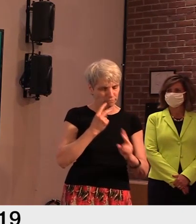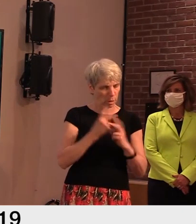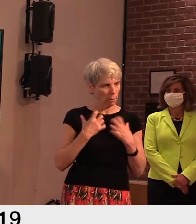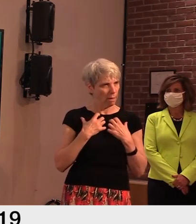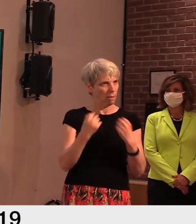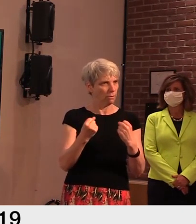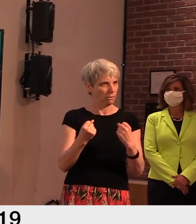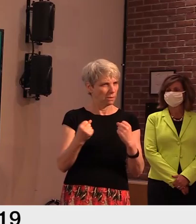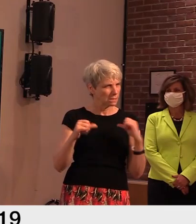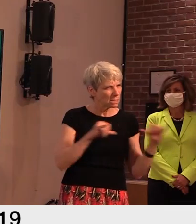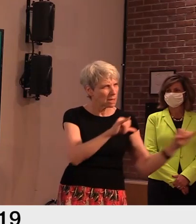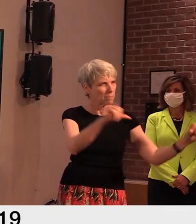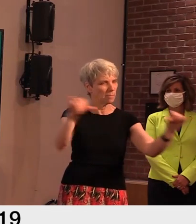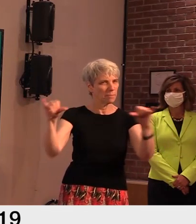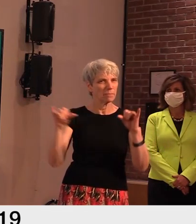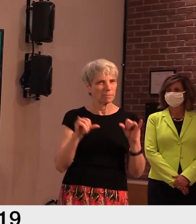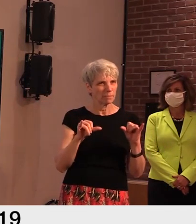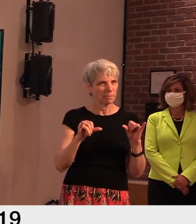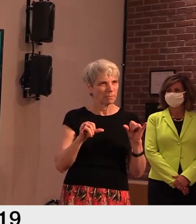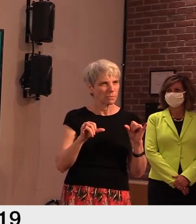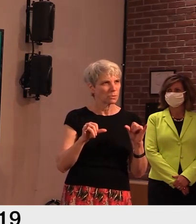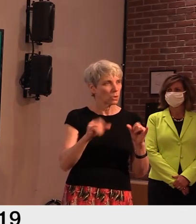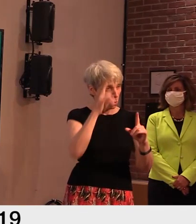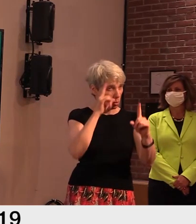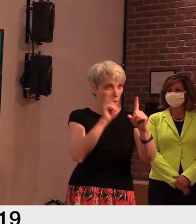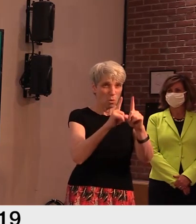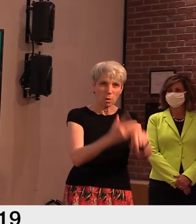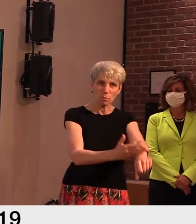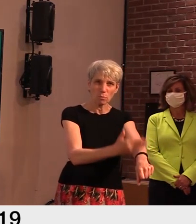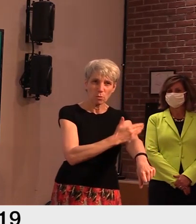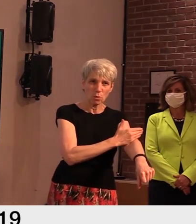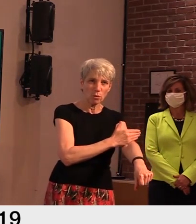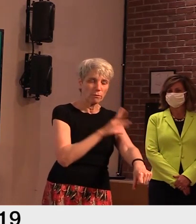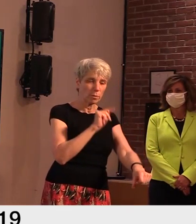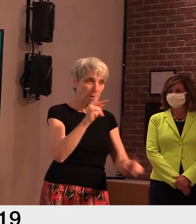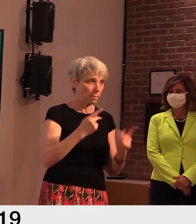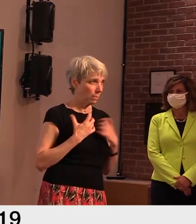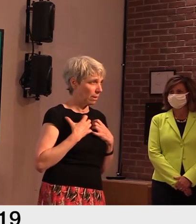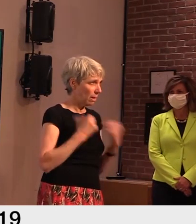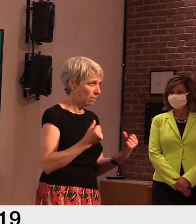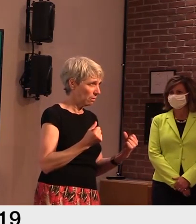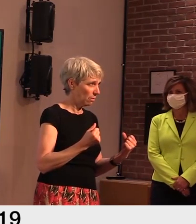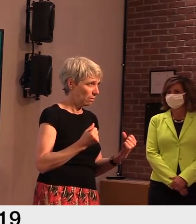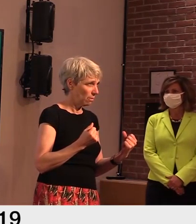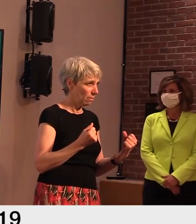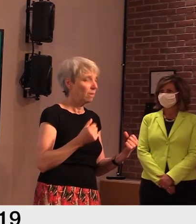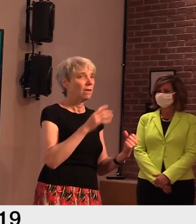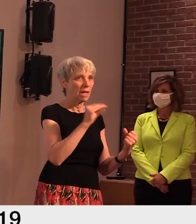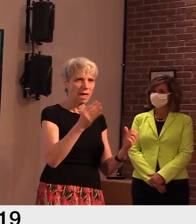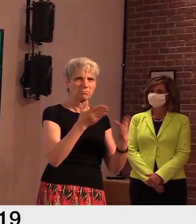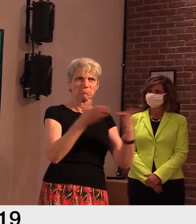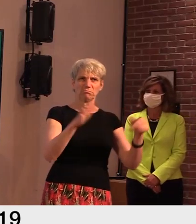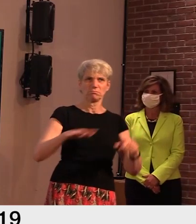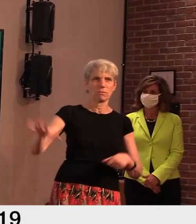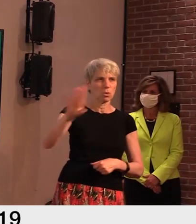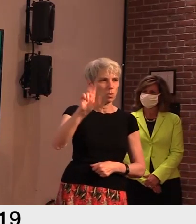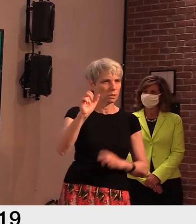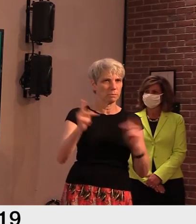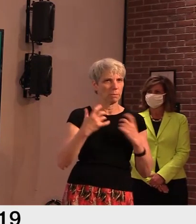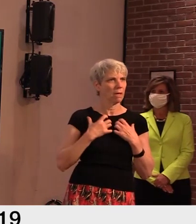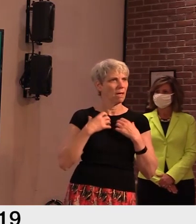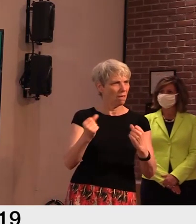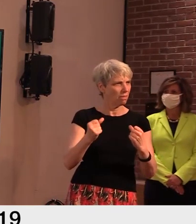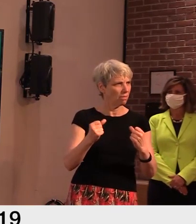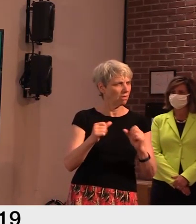is defined as what we do collectively as a society to assure the conditions in which all people can be